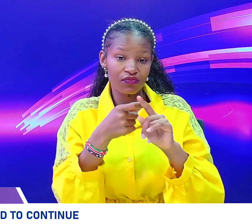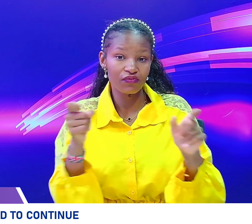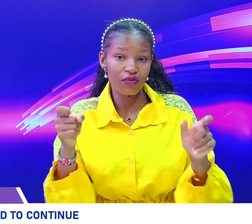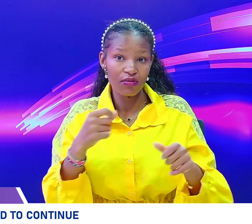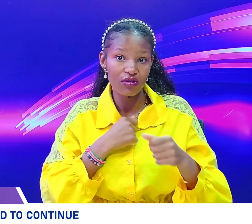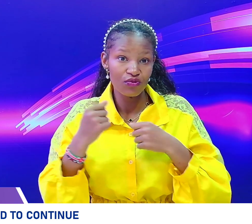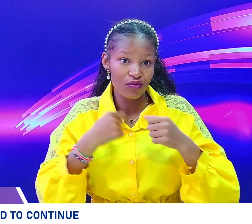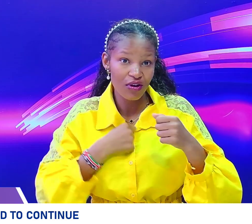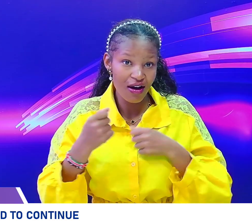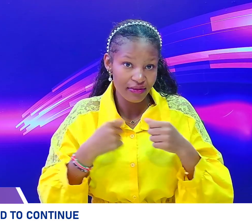On other news,